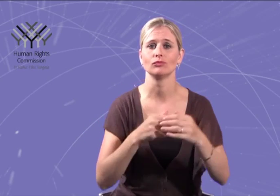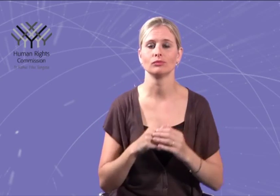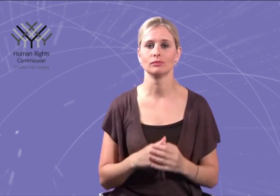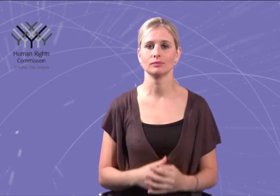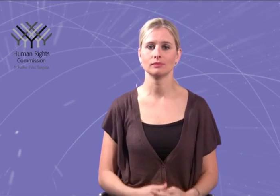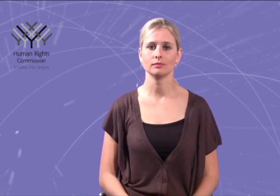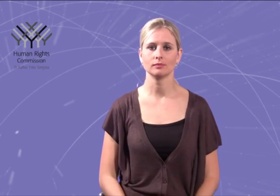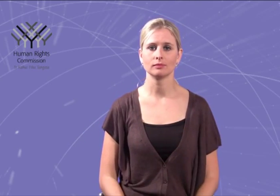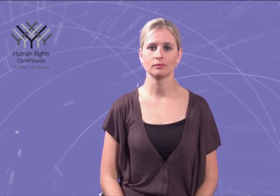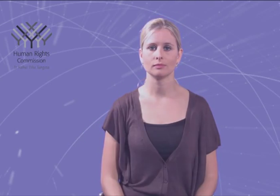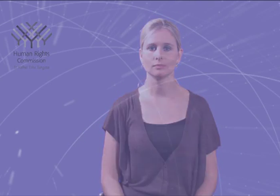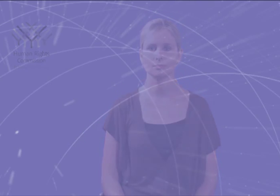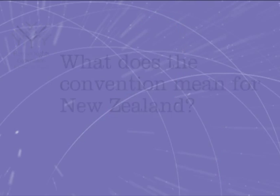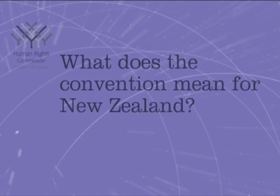to society.